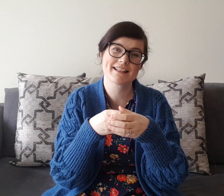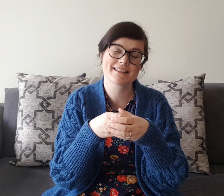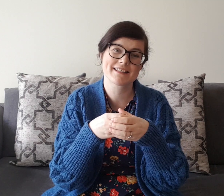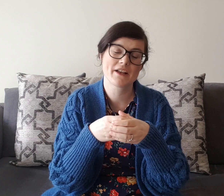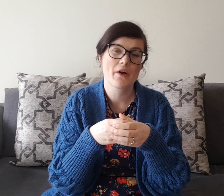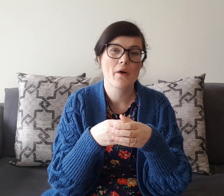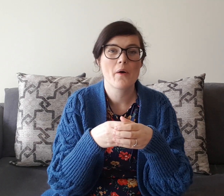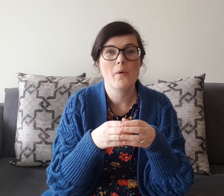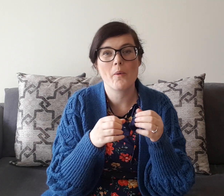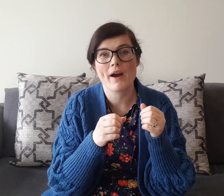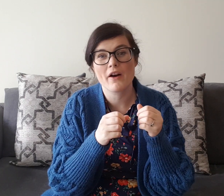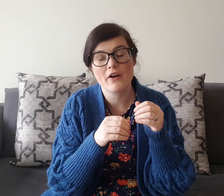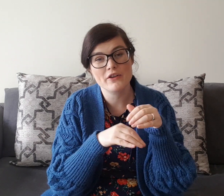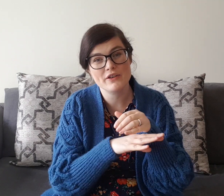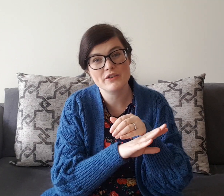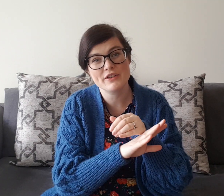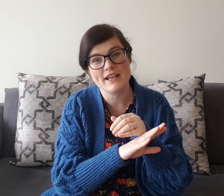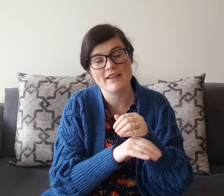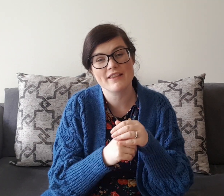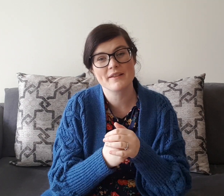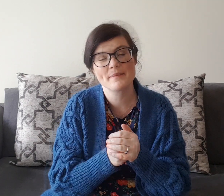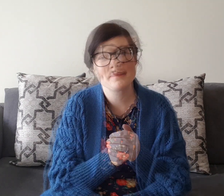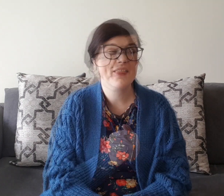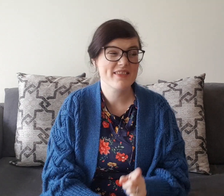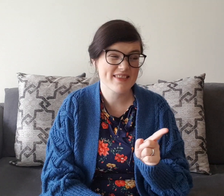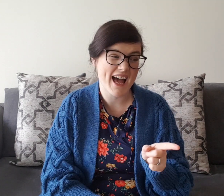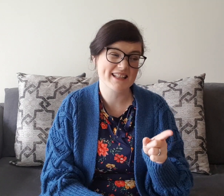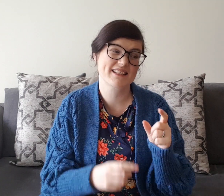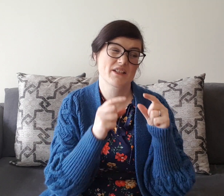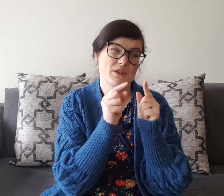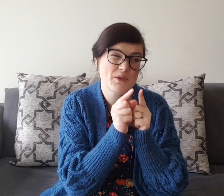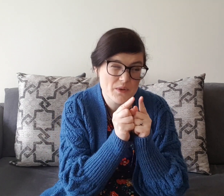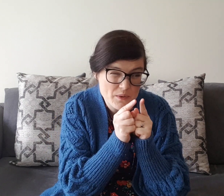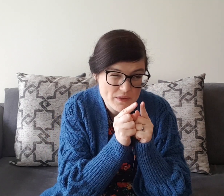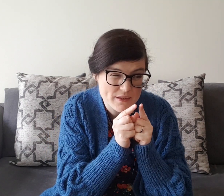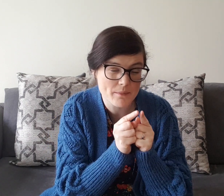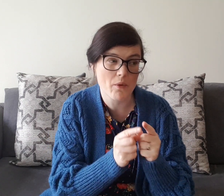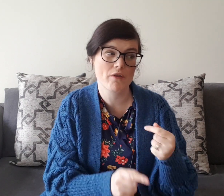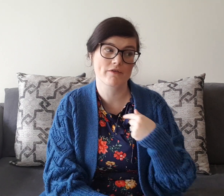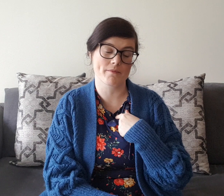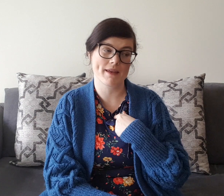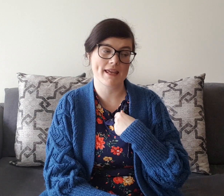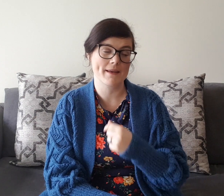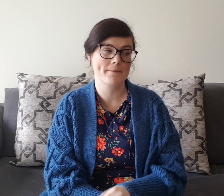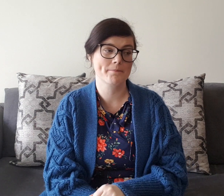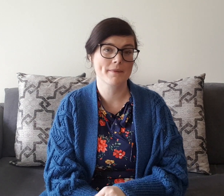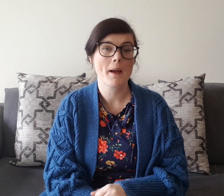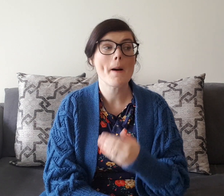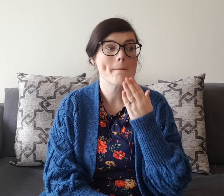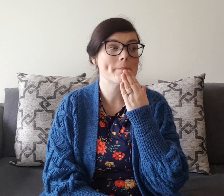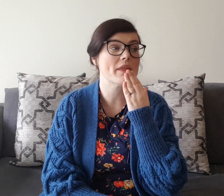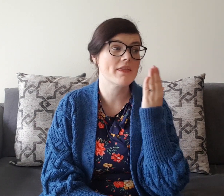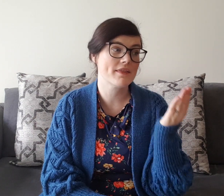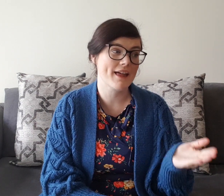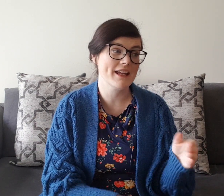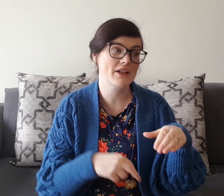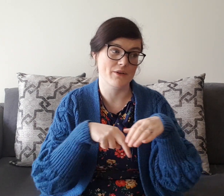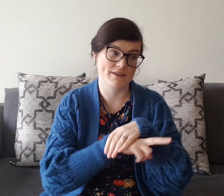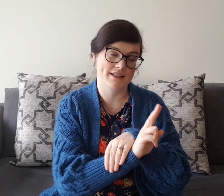eggs were underneath. "That's too small for me, but thank you,